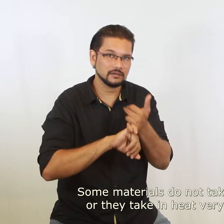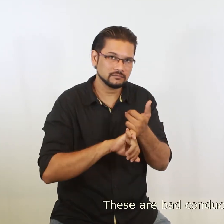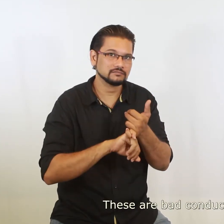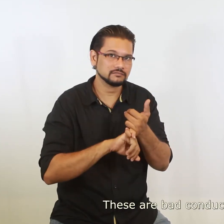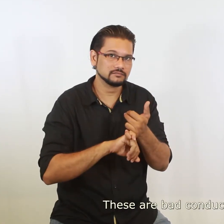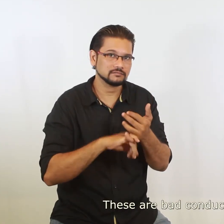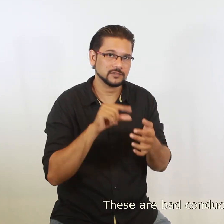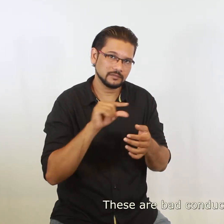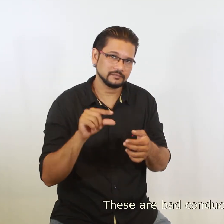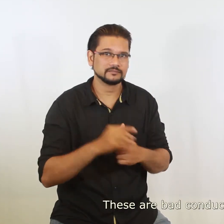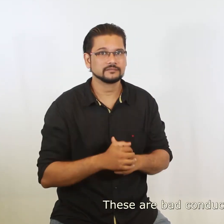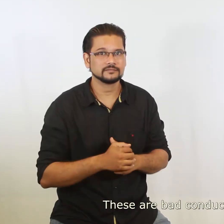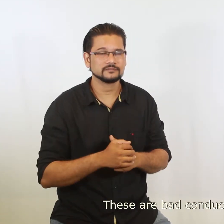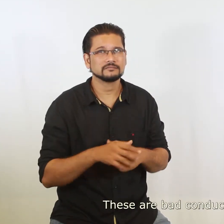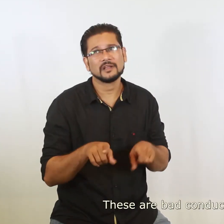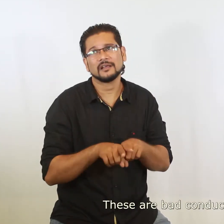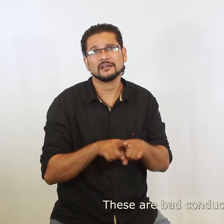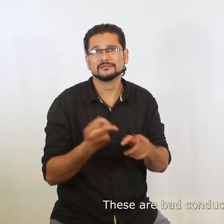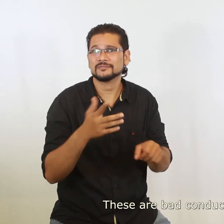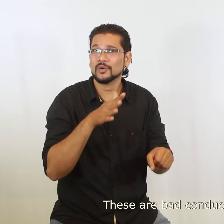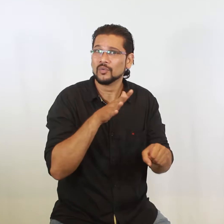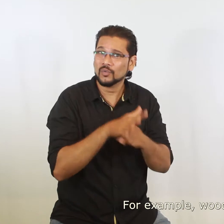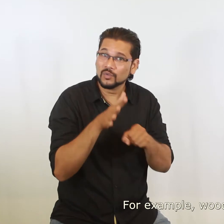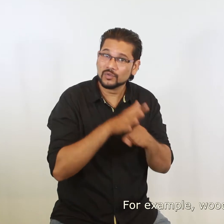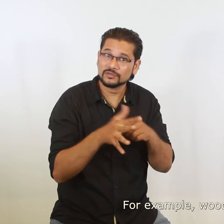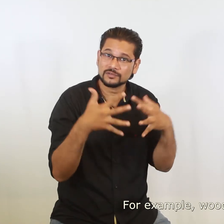These are bad conductors. For example, wood,